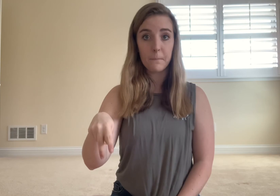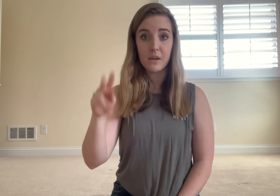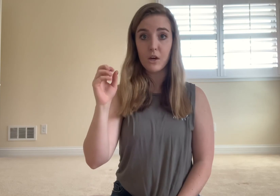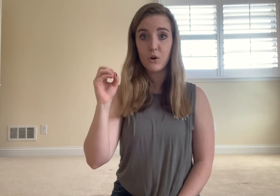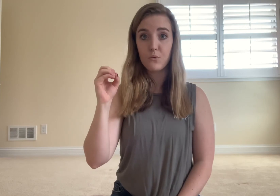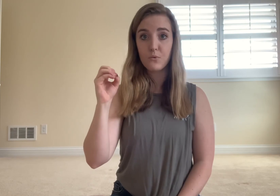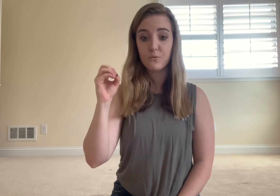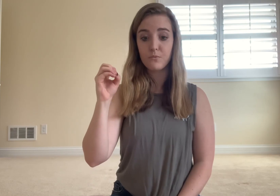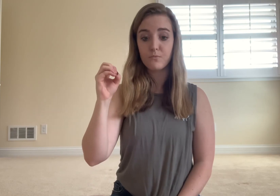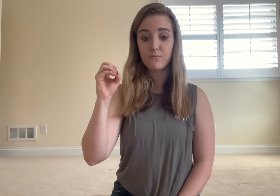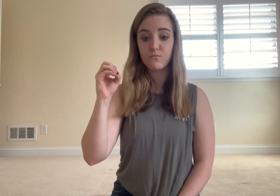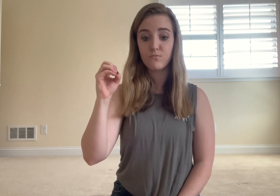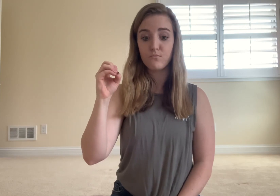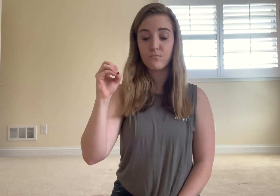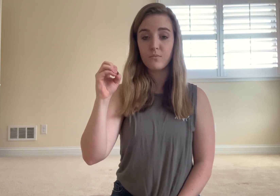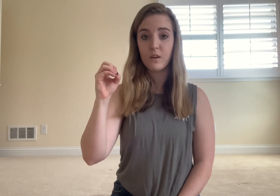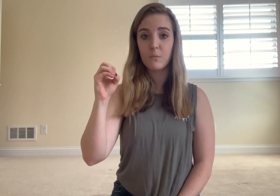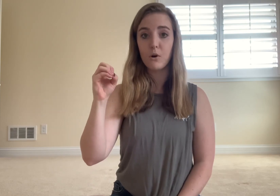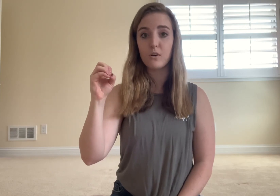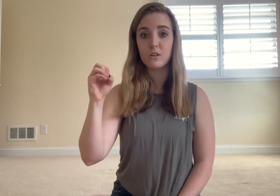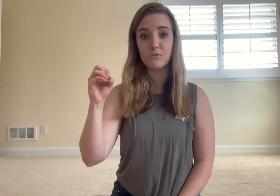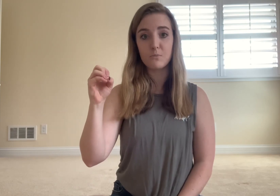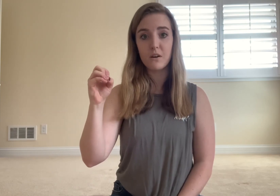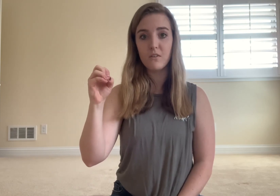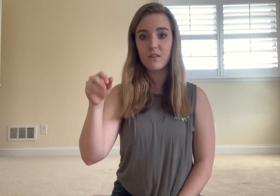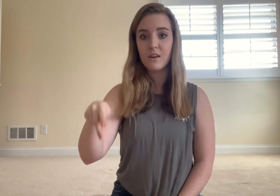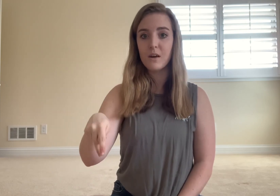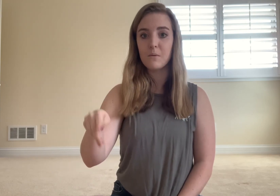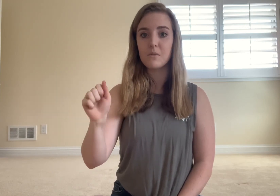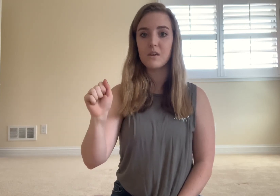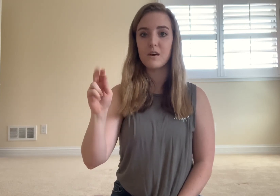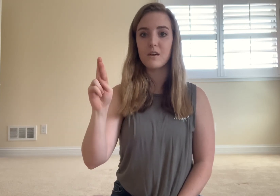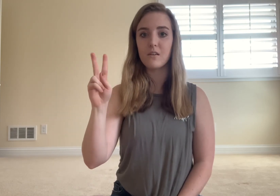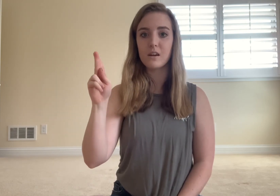P-O, park you spell, P-A-R-K,